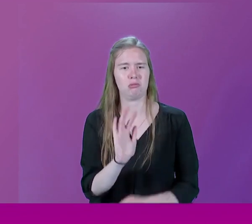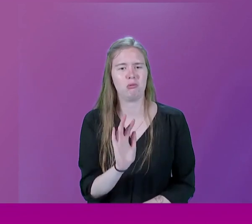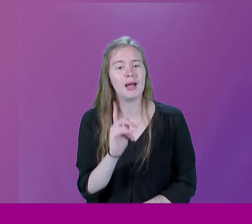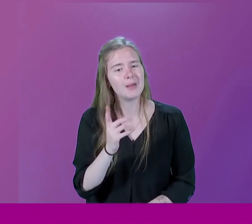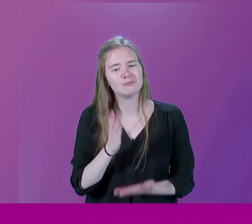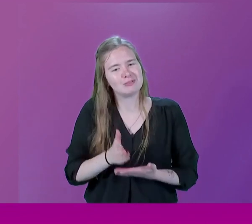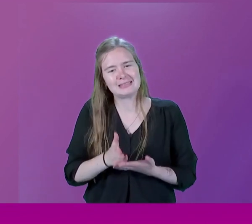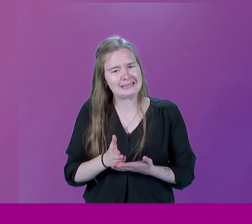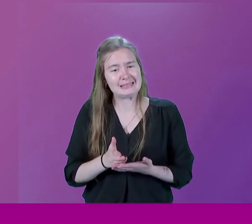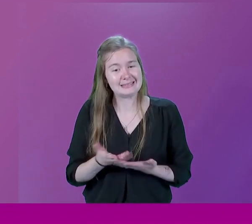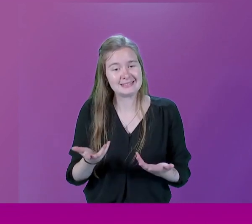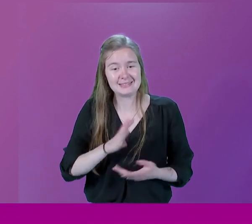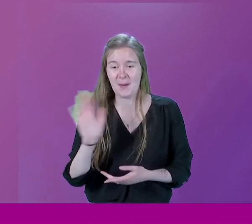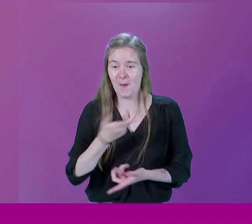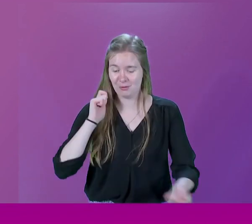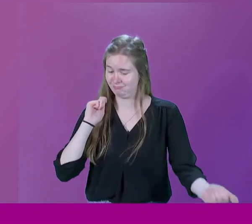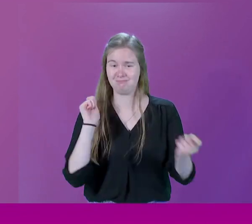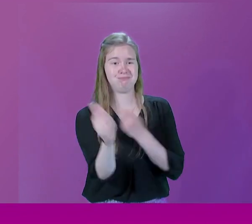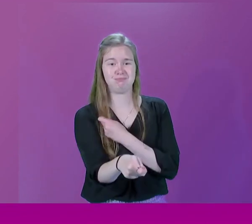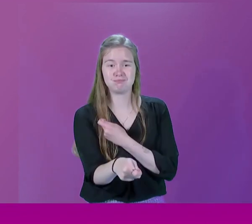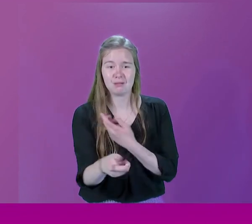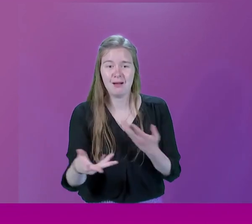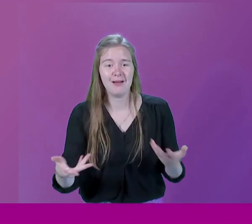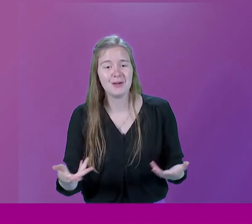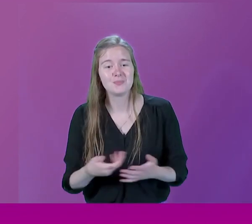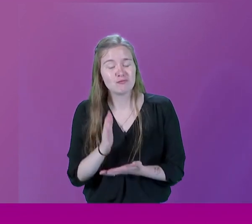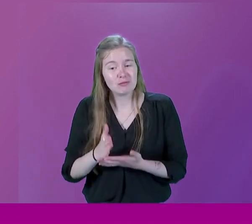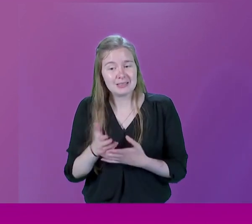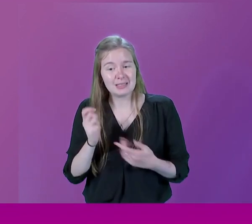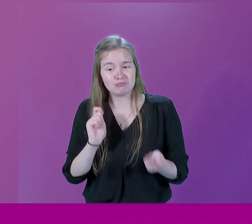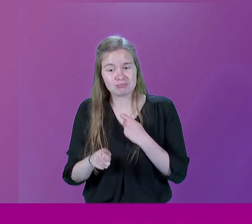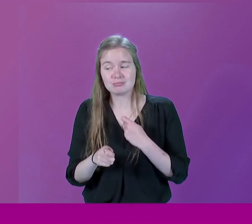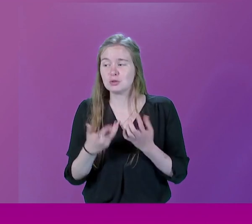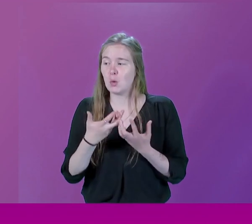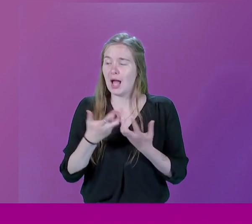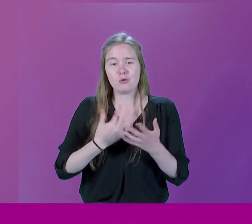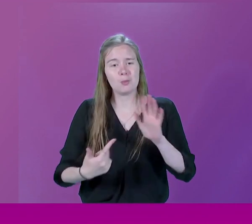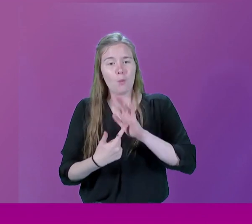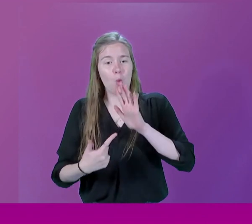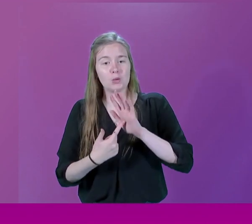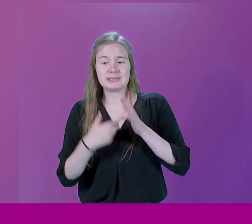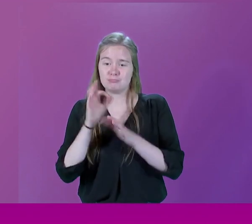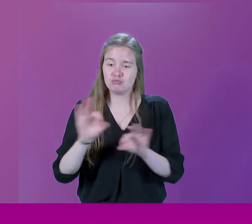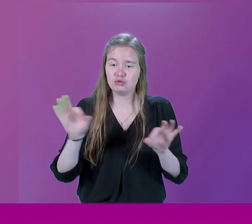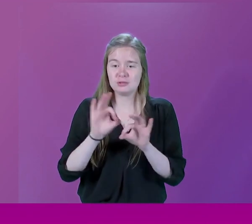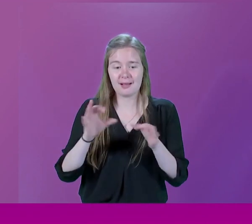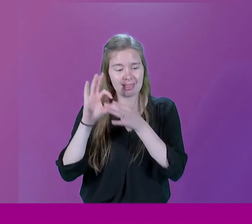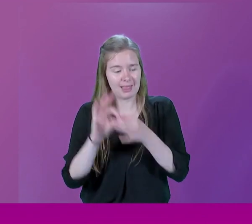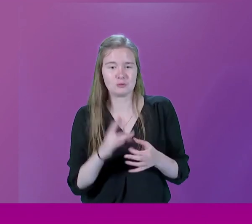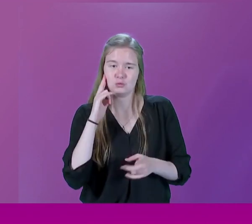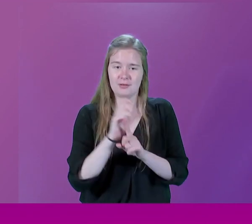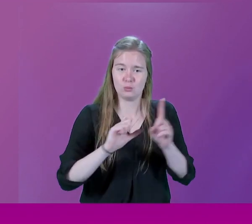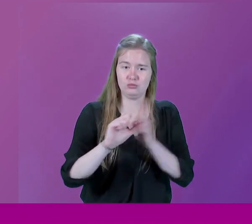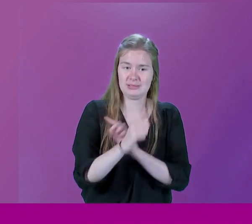middle. Well, of course, all of this has changed, you know, it really has, and how important music is to deaf